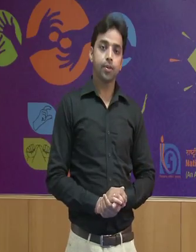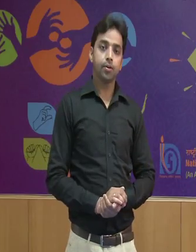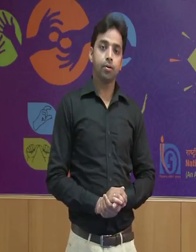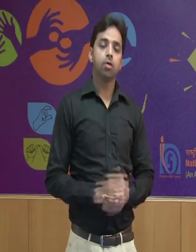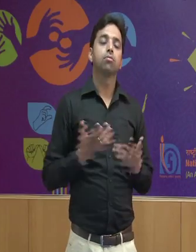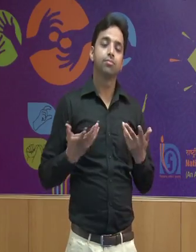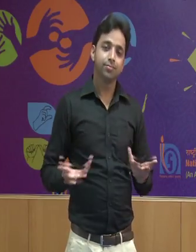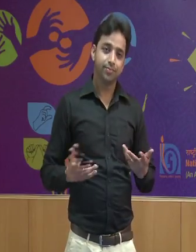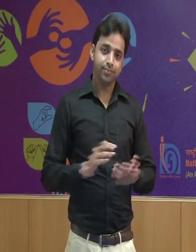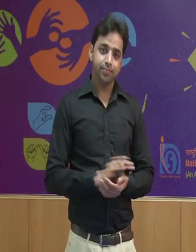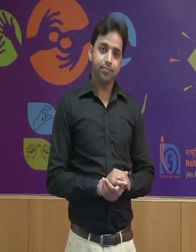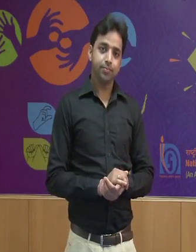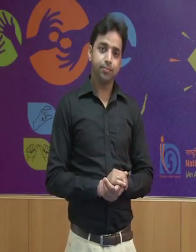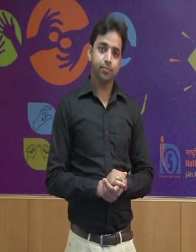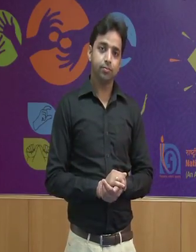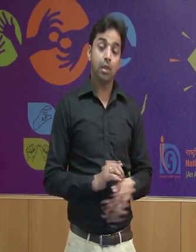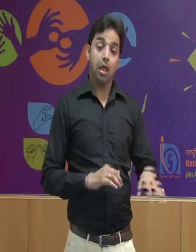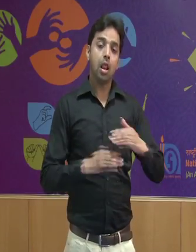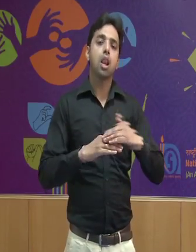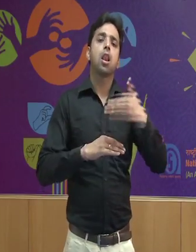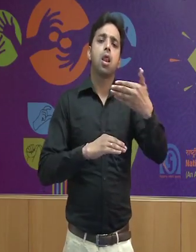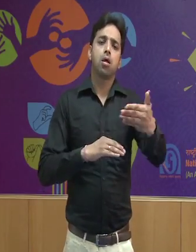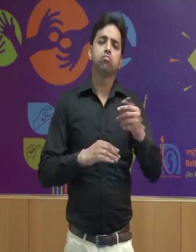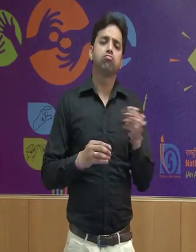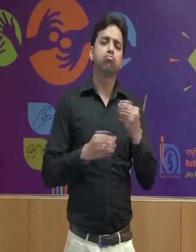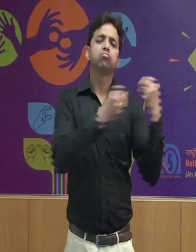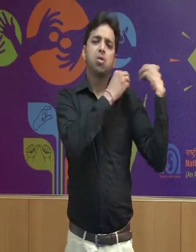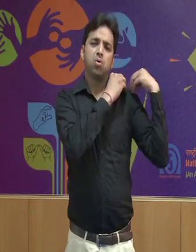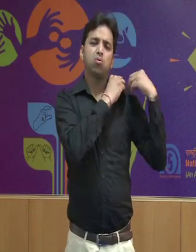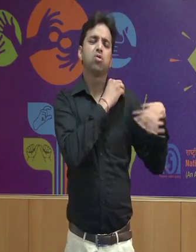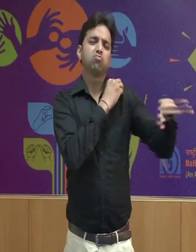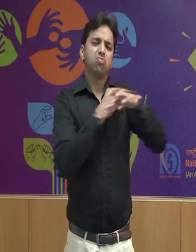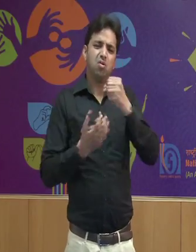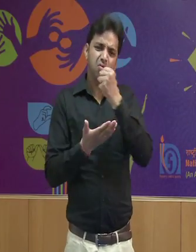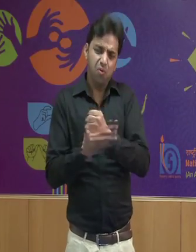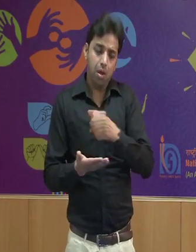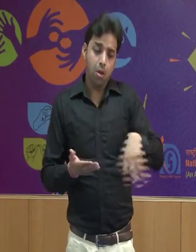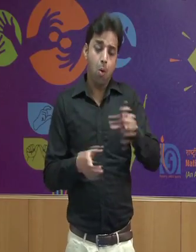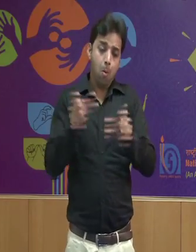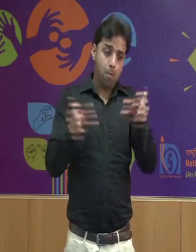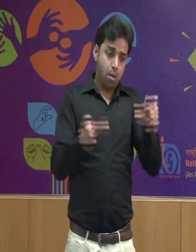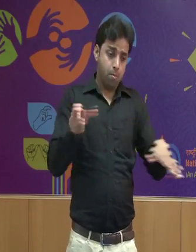However, later some duties were fixed for the people of every